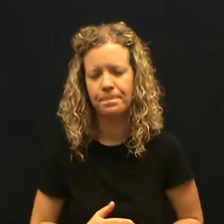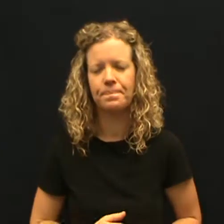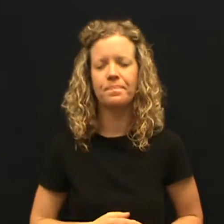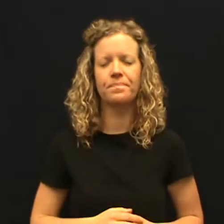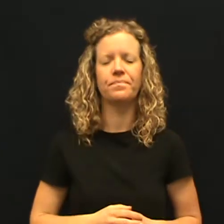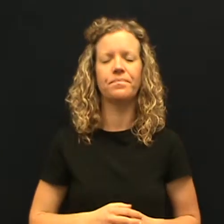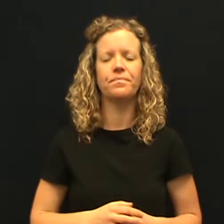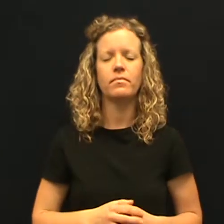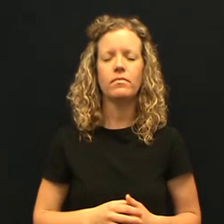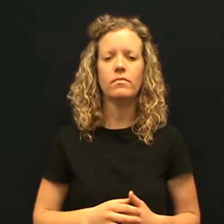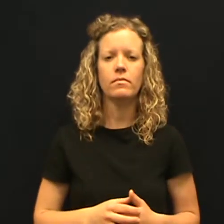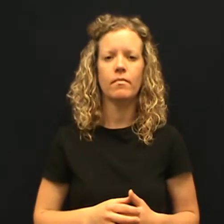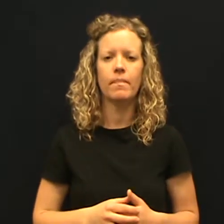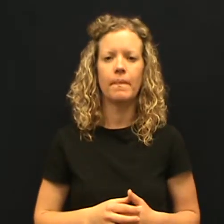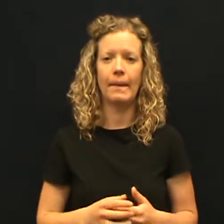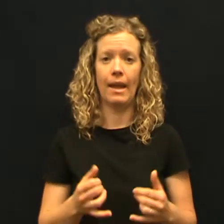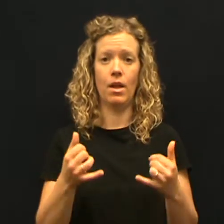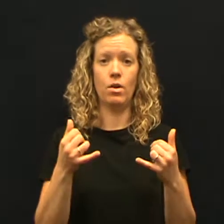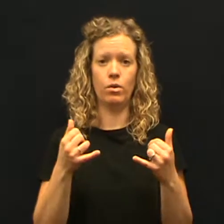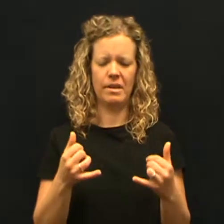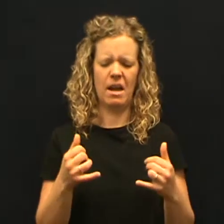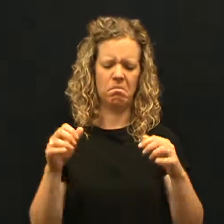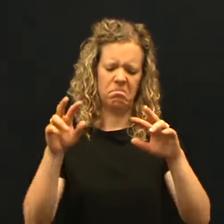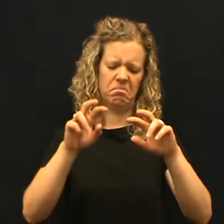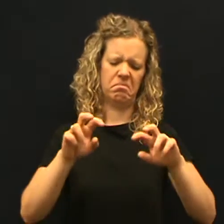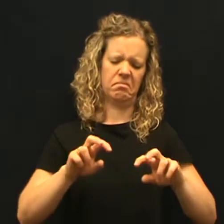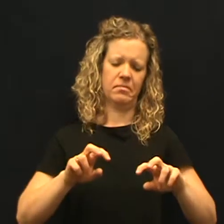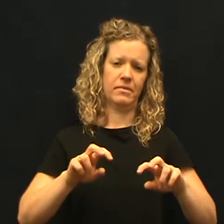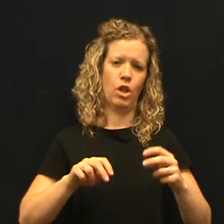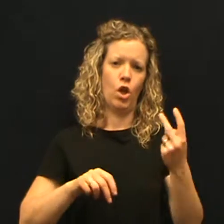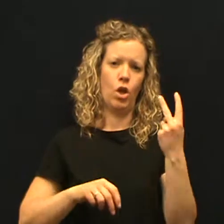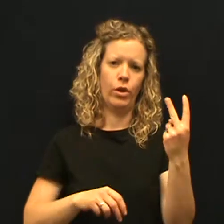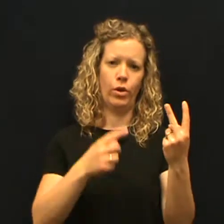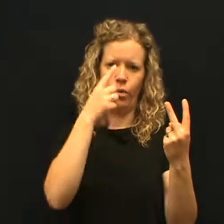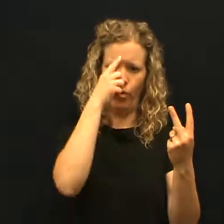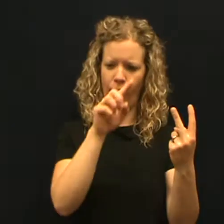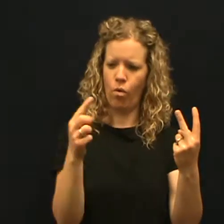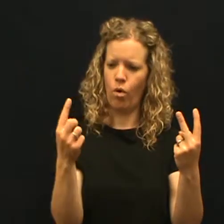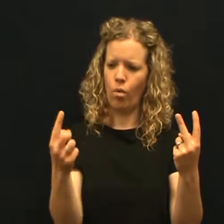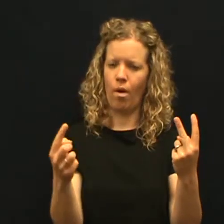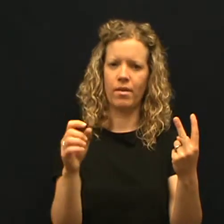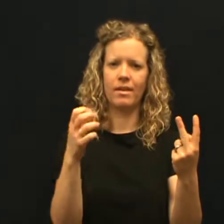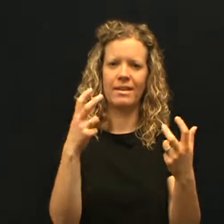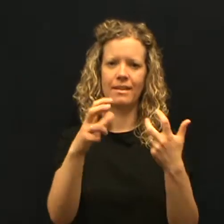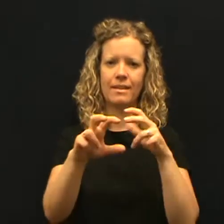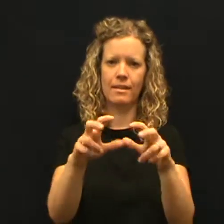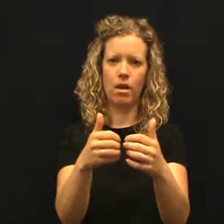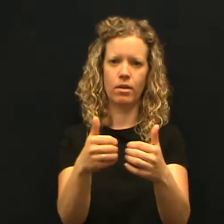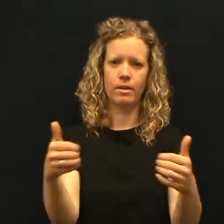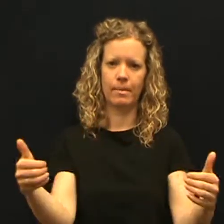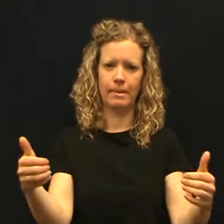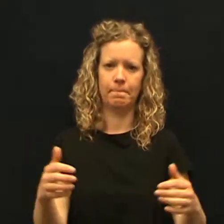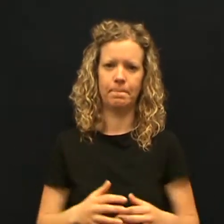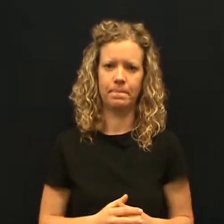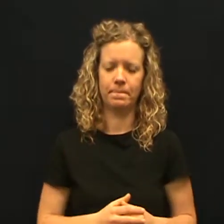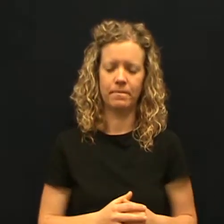Now we're going to look at it and say we're going to do a 2-for-1 stock split. If we do a stock split again, remember